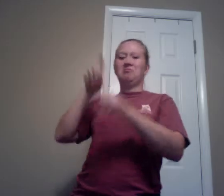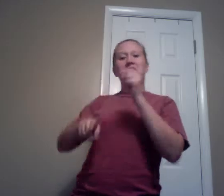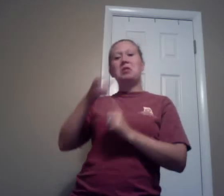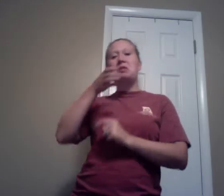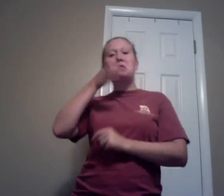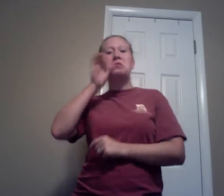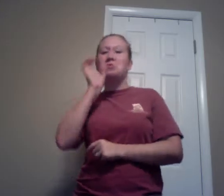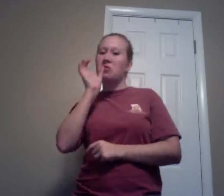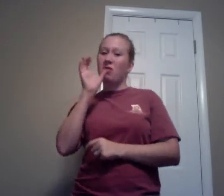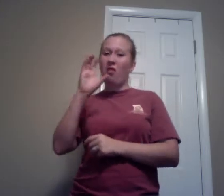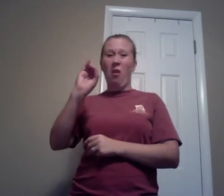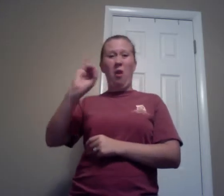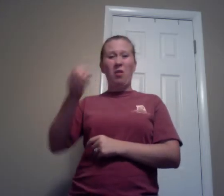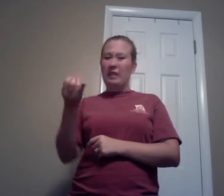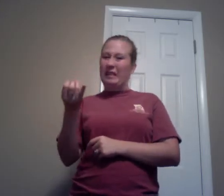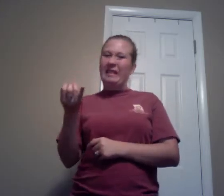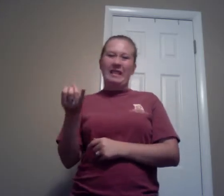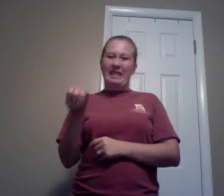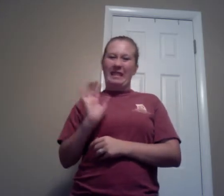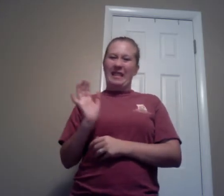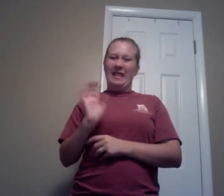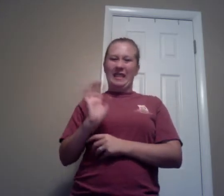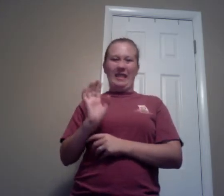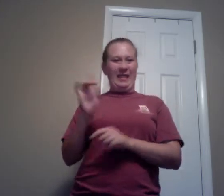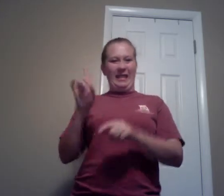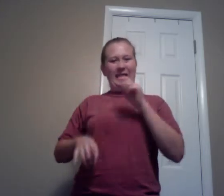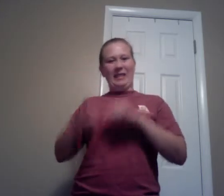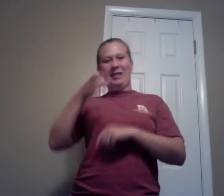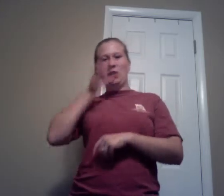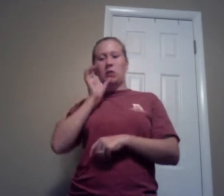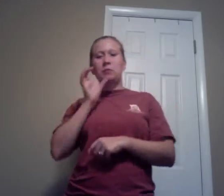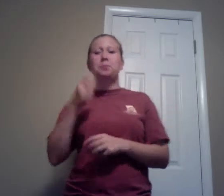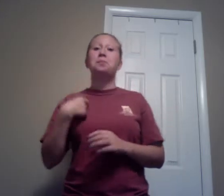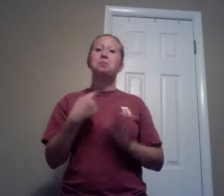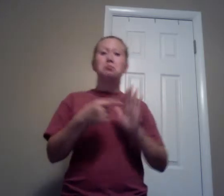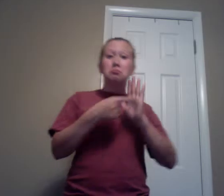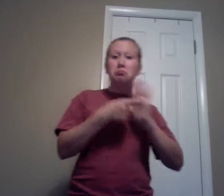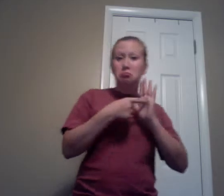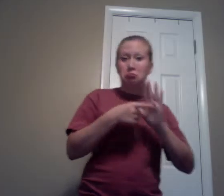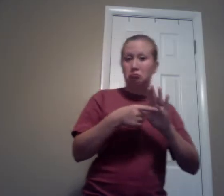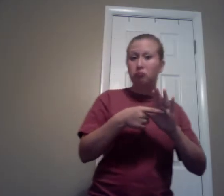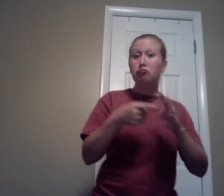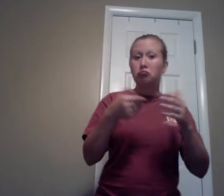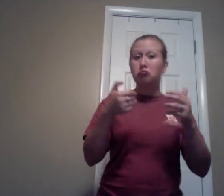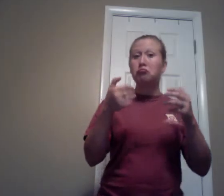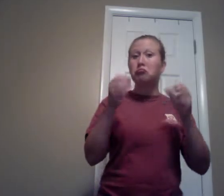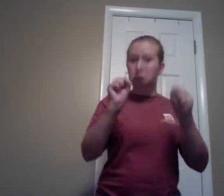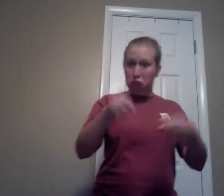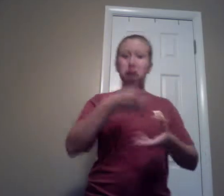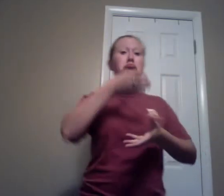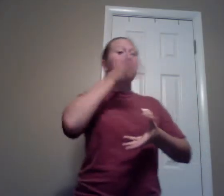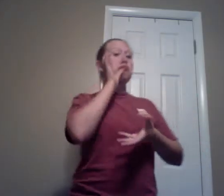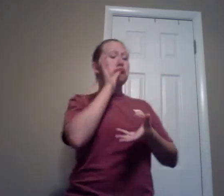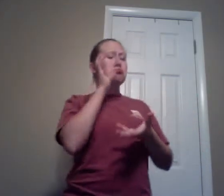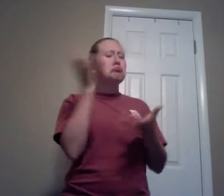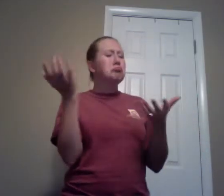is not a clear liquid. Examples of clear liquids that you do want to have on hand would be, for example,